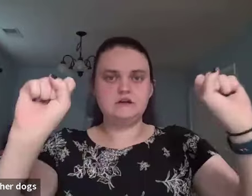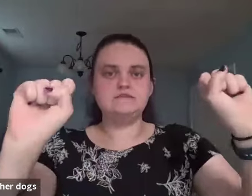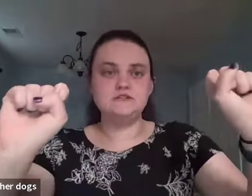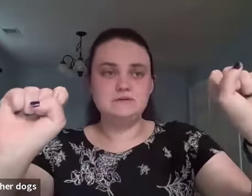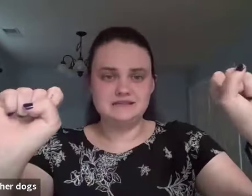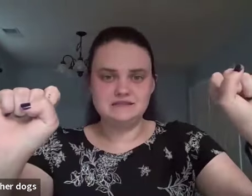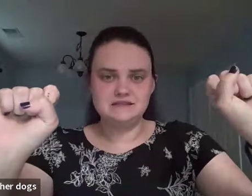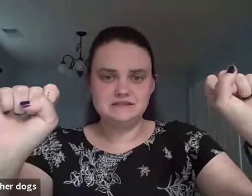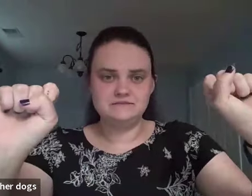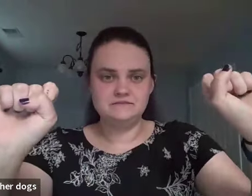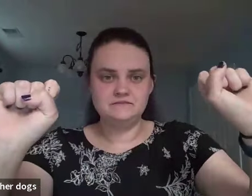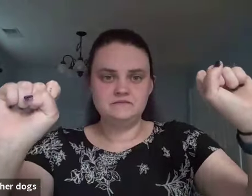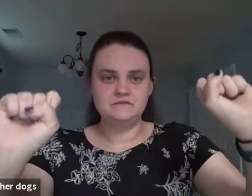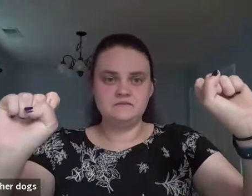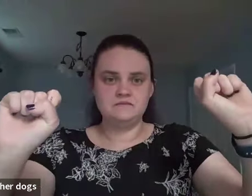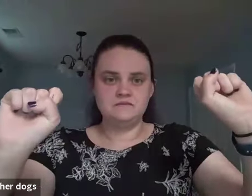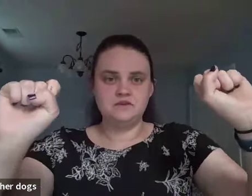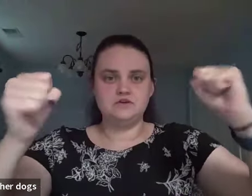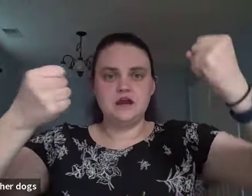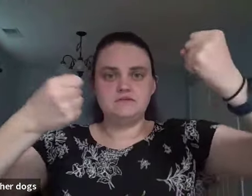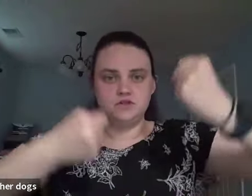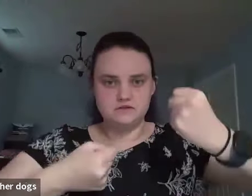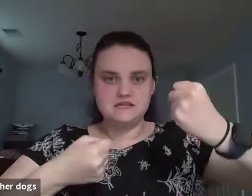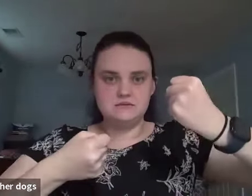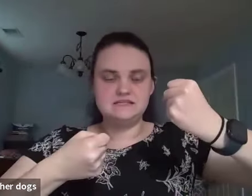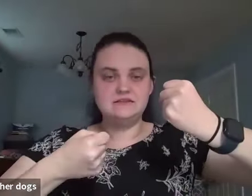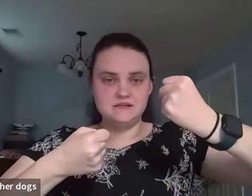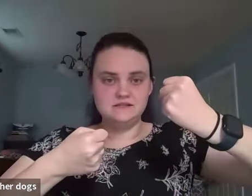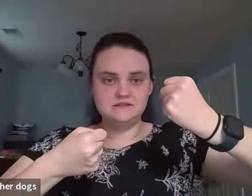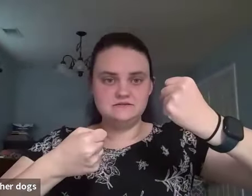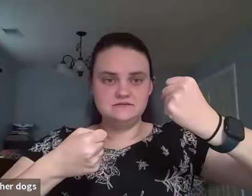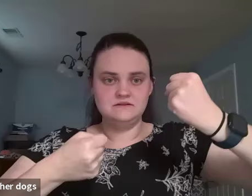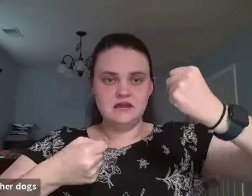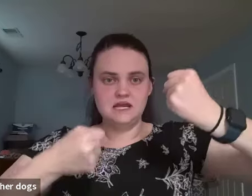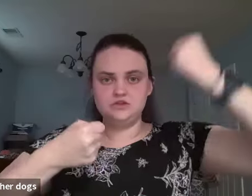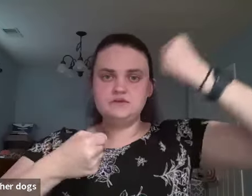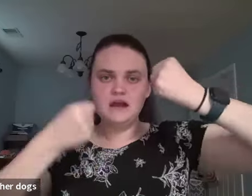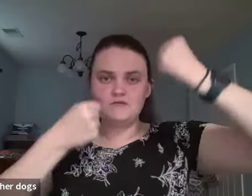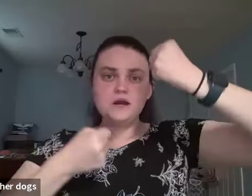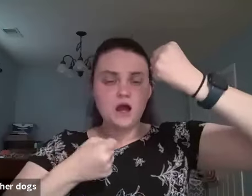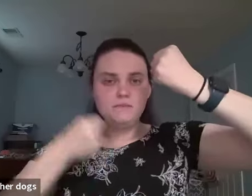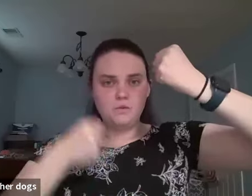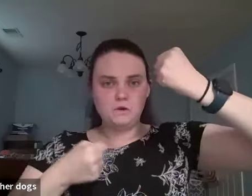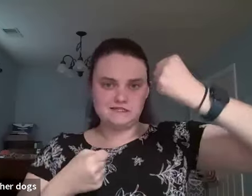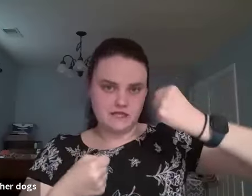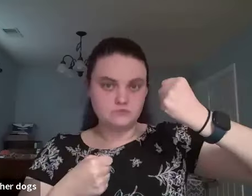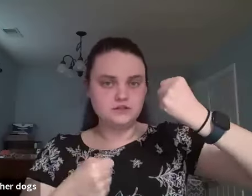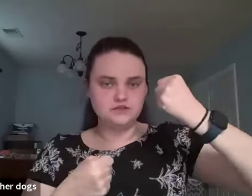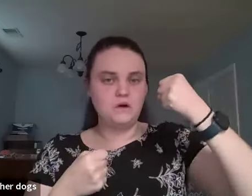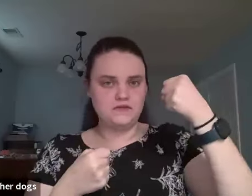going to have two S's. You're going to have them turn sideways like this. And you do kind of have one up and one down. You do want